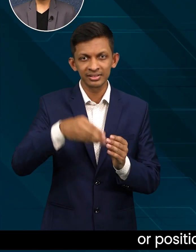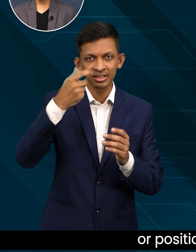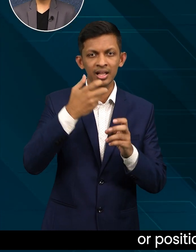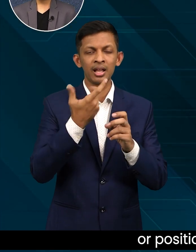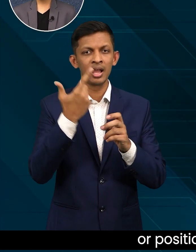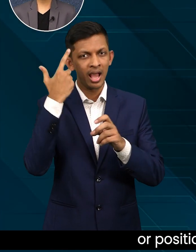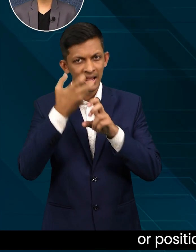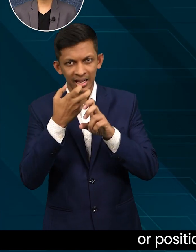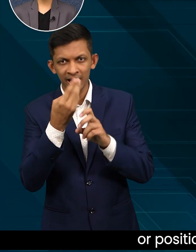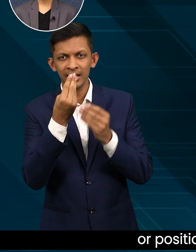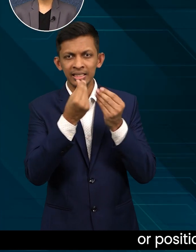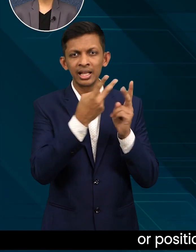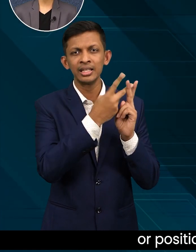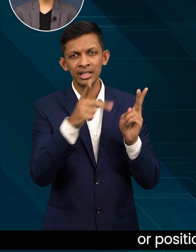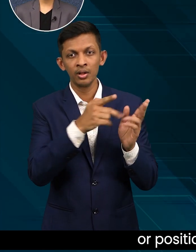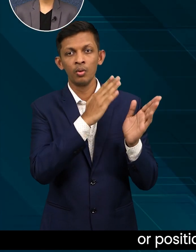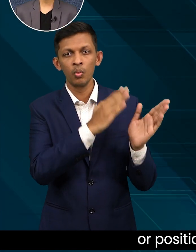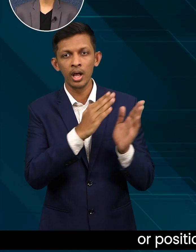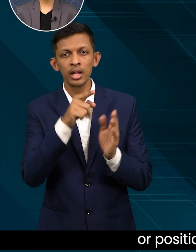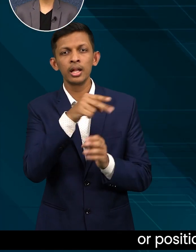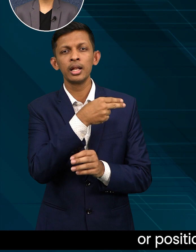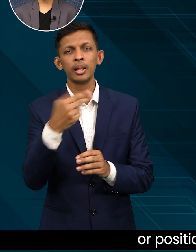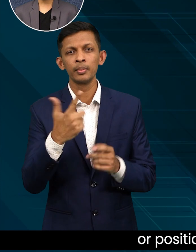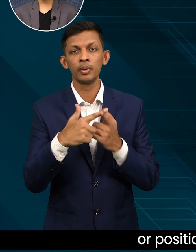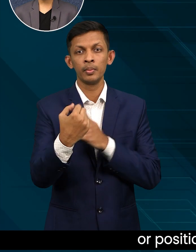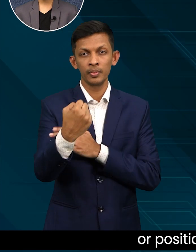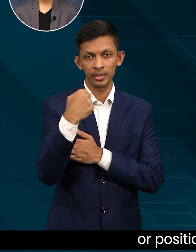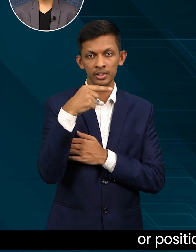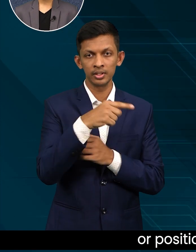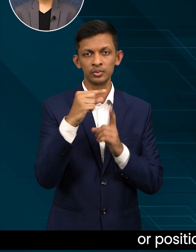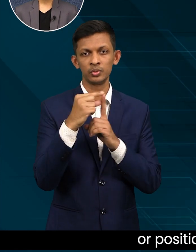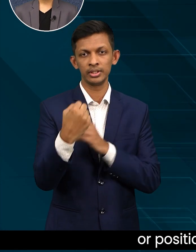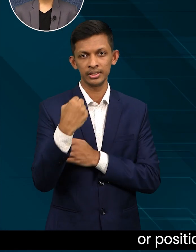state or position is called its potential energy.